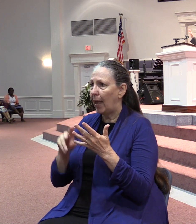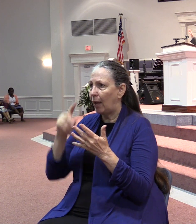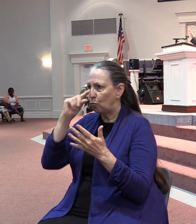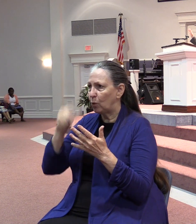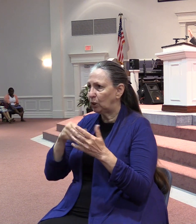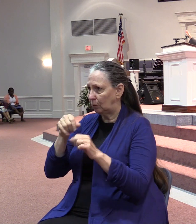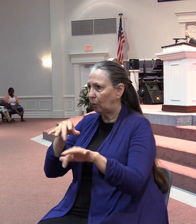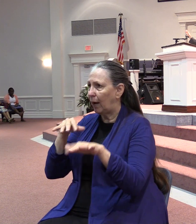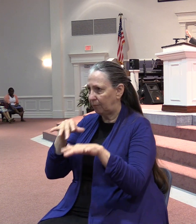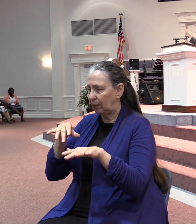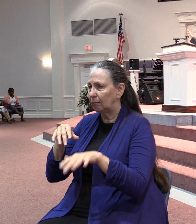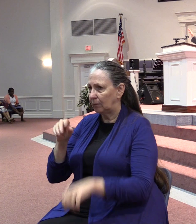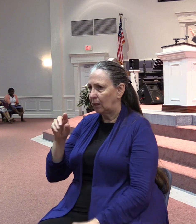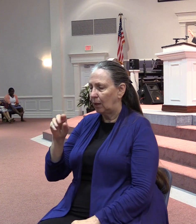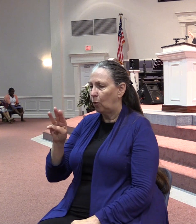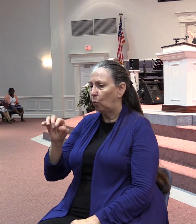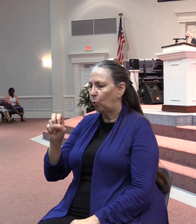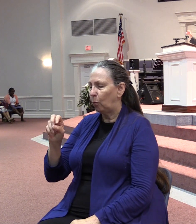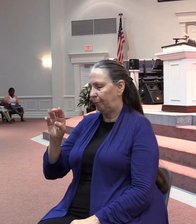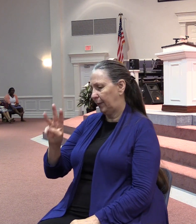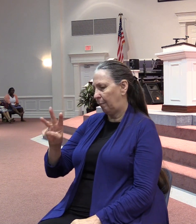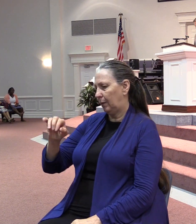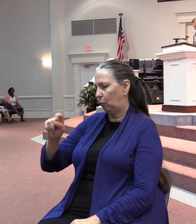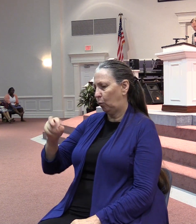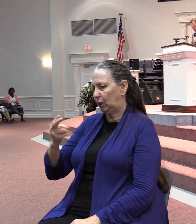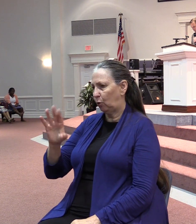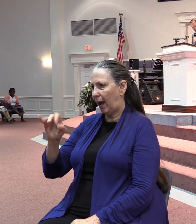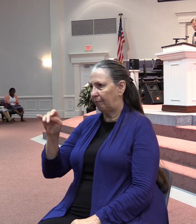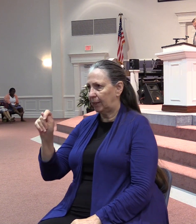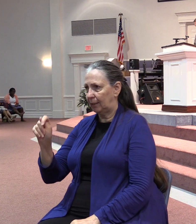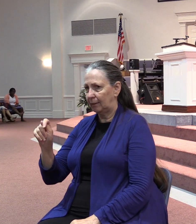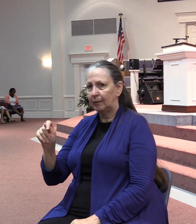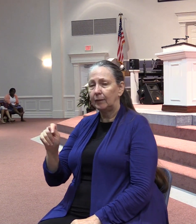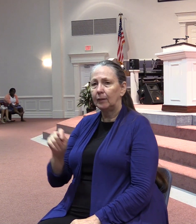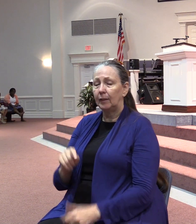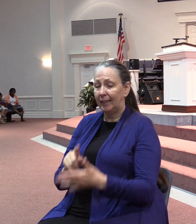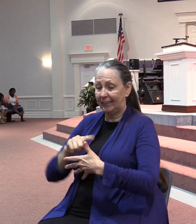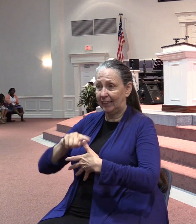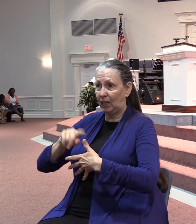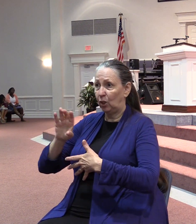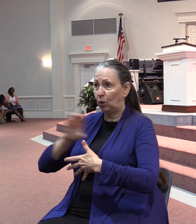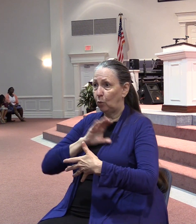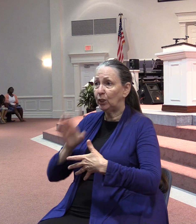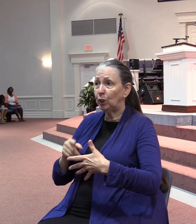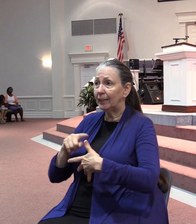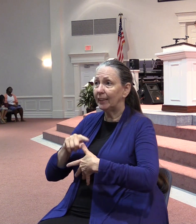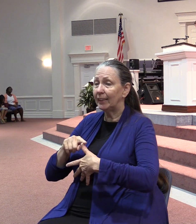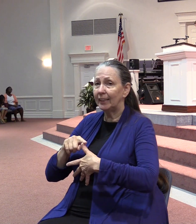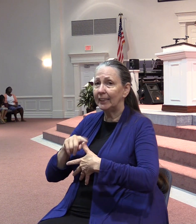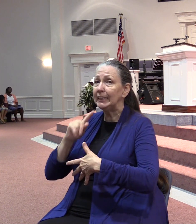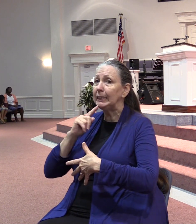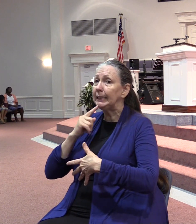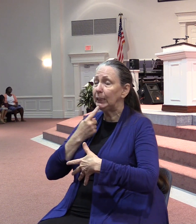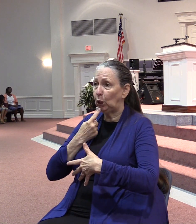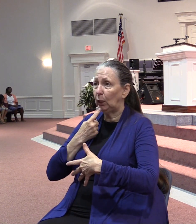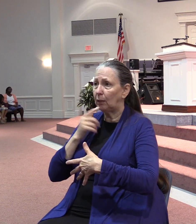That's pagan. Wicca. As a matter of fact, one article that I read said that Christianity is in a serious state